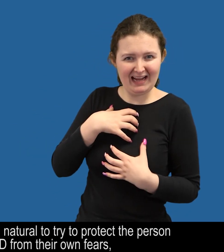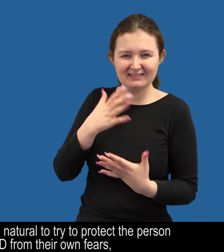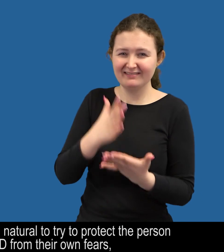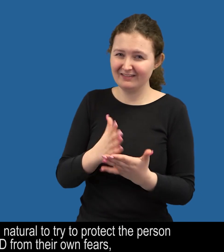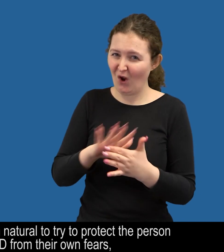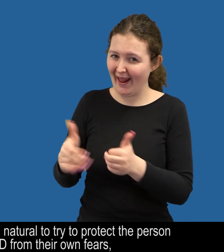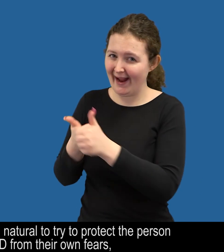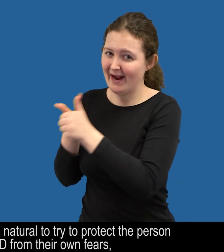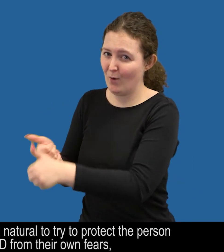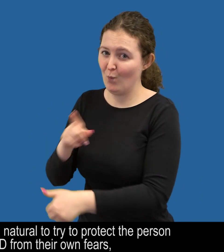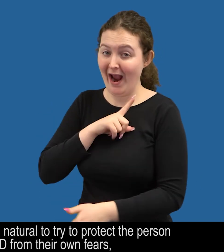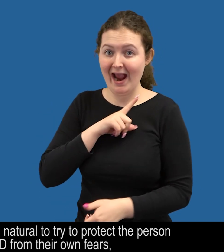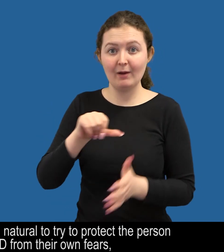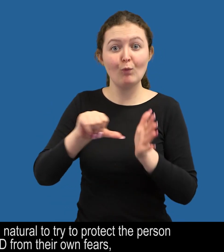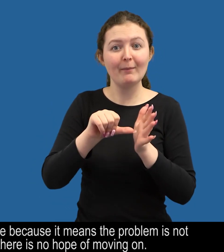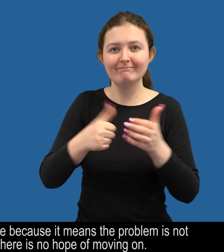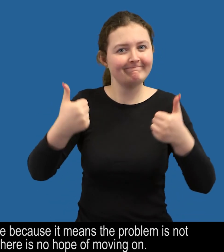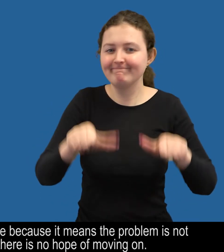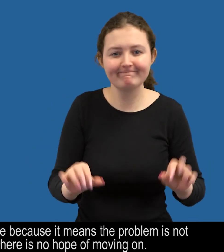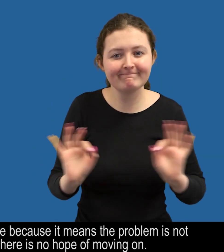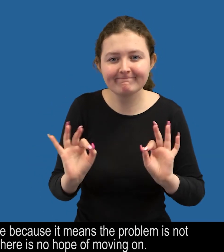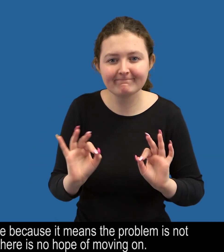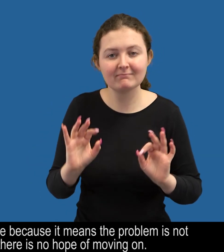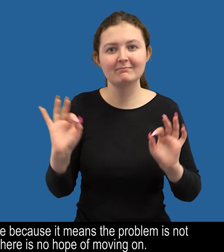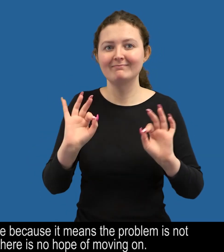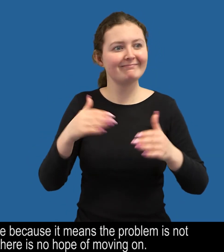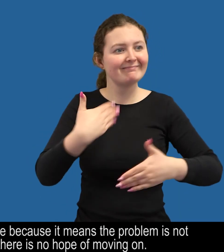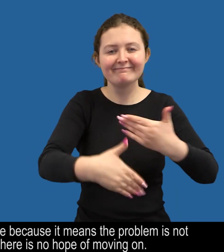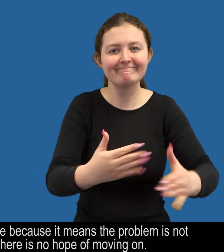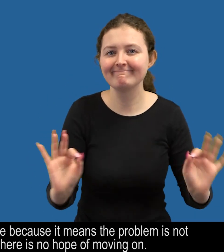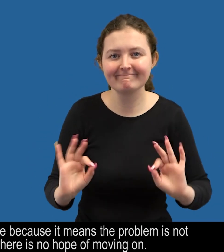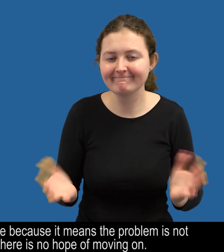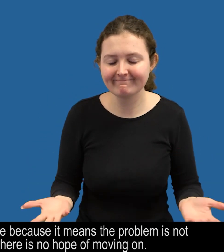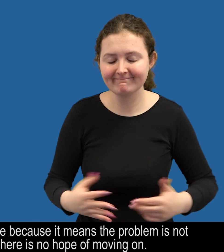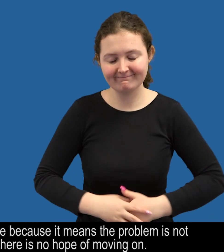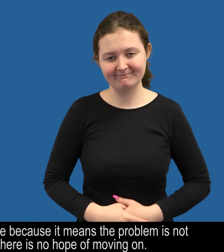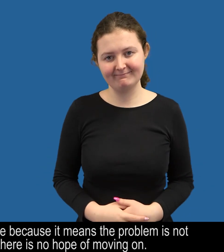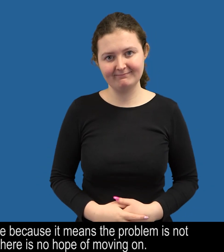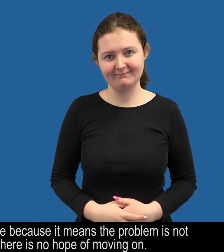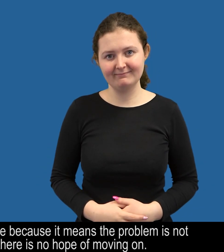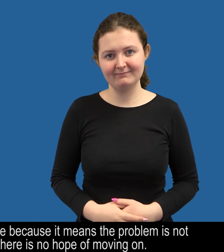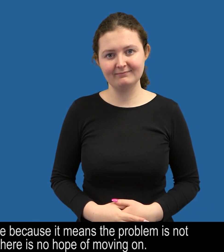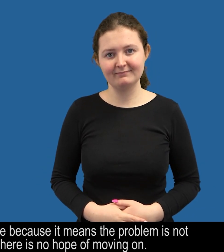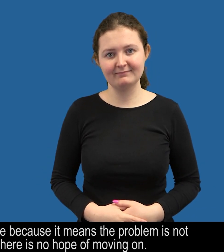own fears, this is counterproductive because it means the problem is not resolved and there is no hope of moving on.